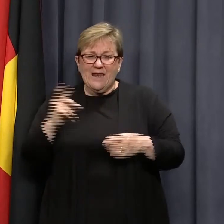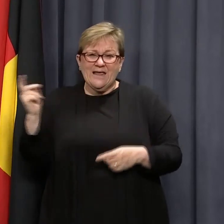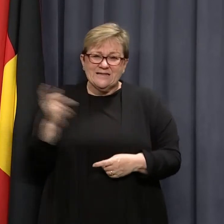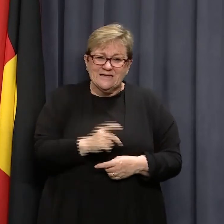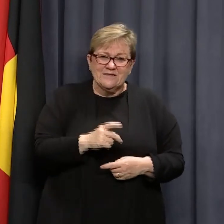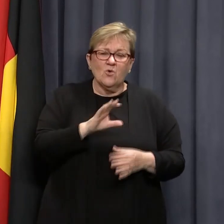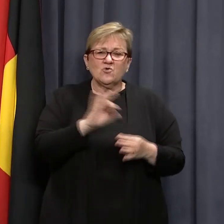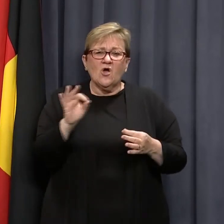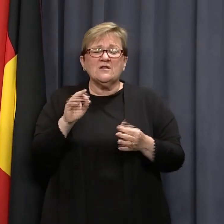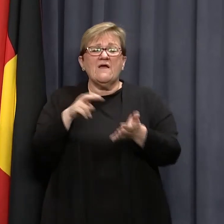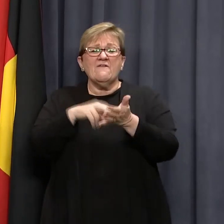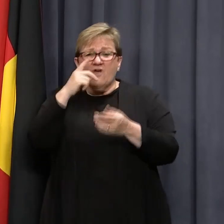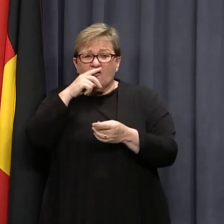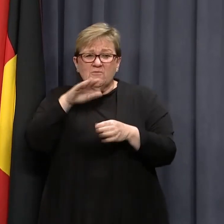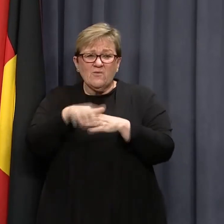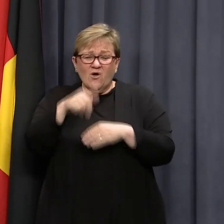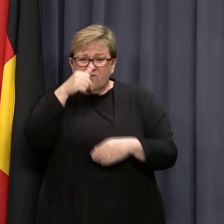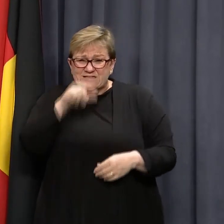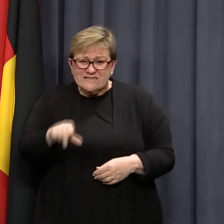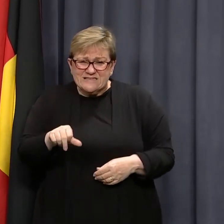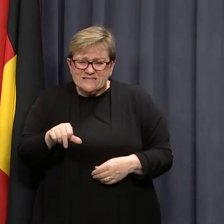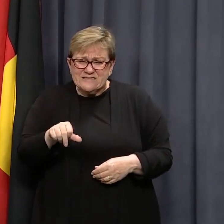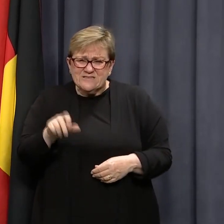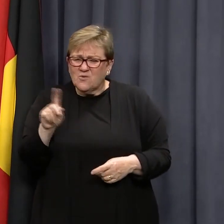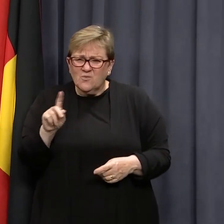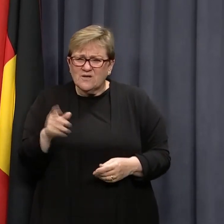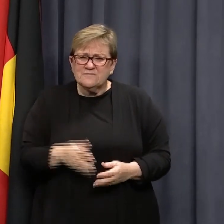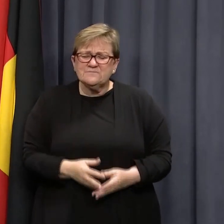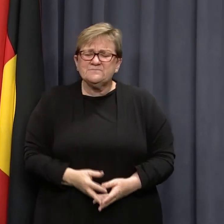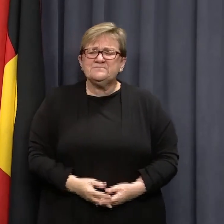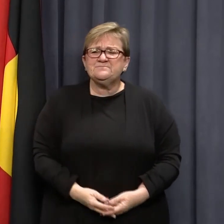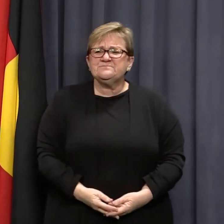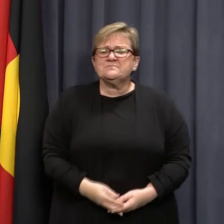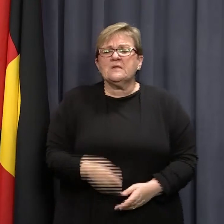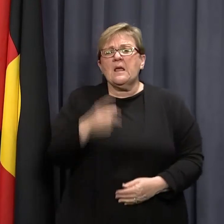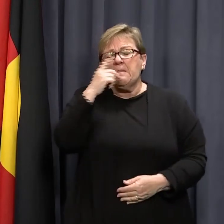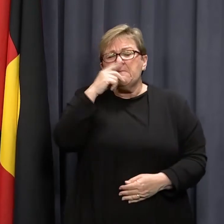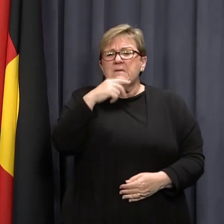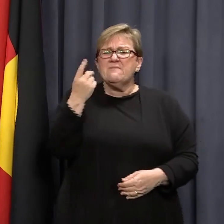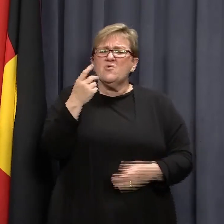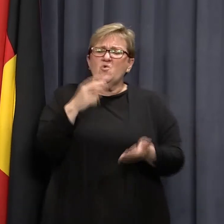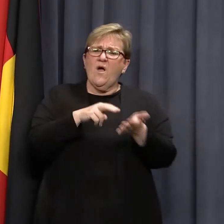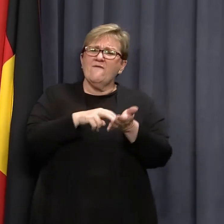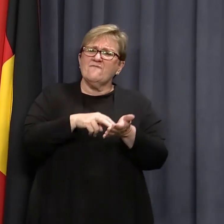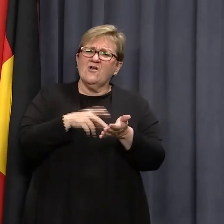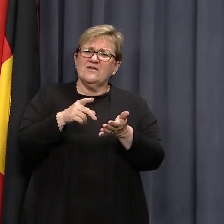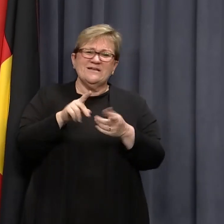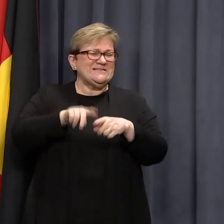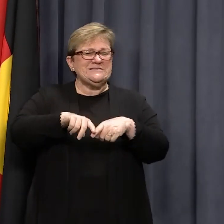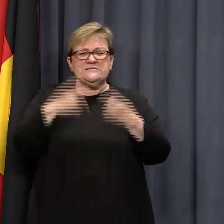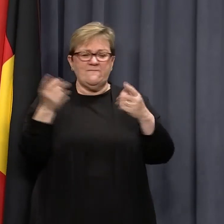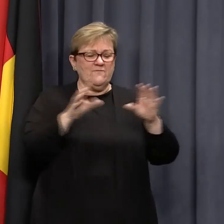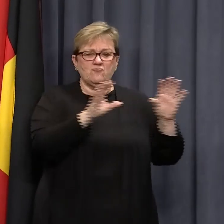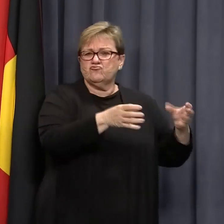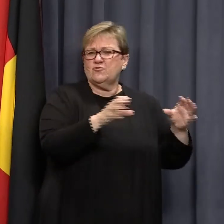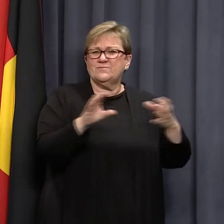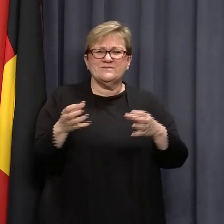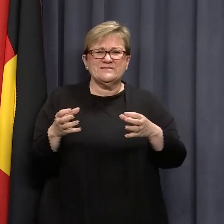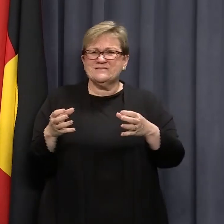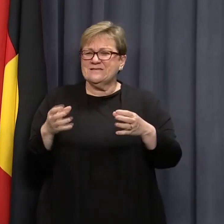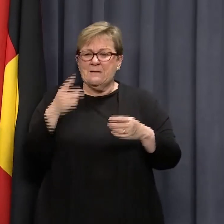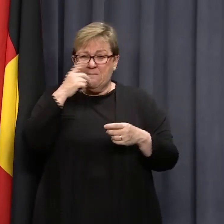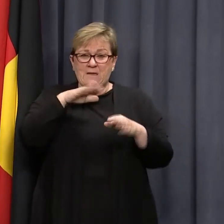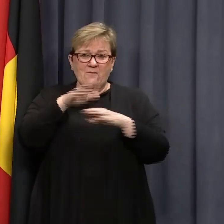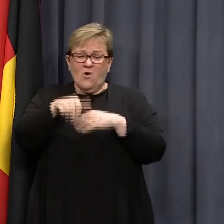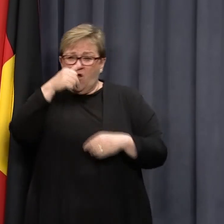the vulnerable population above 60? So the vulnerable population consists of a number of different groups. So there are obviously those